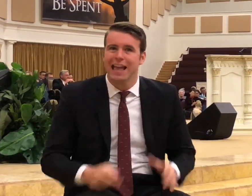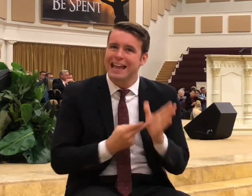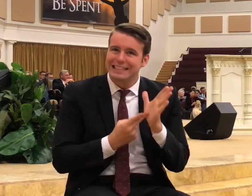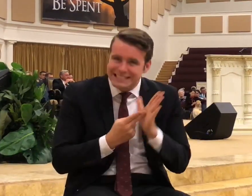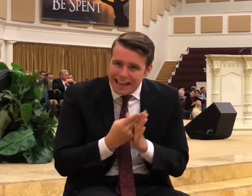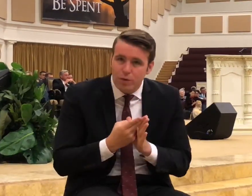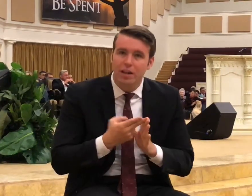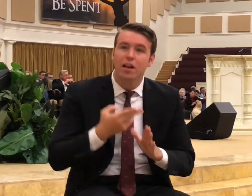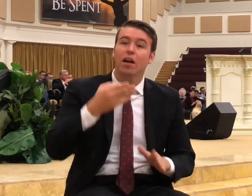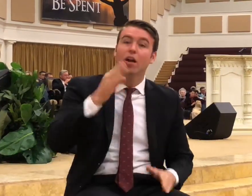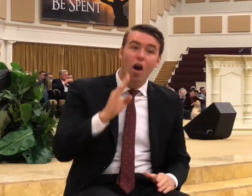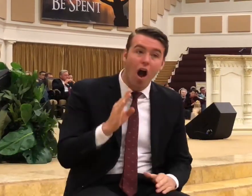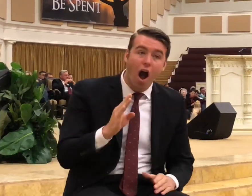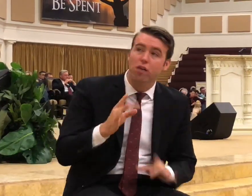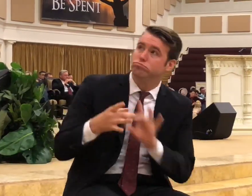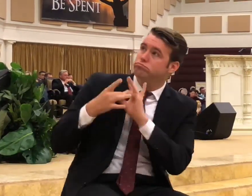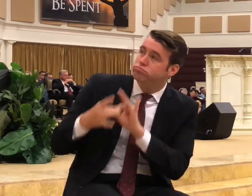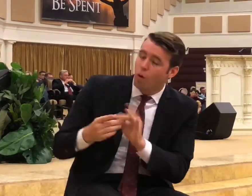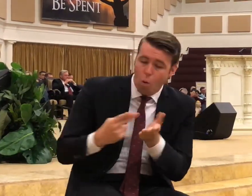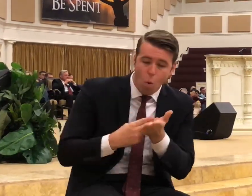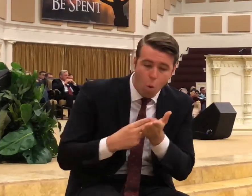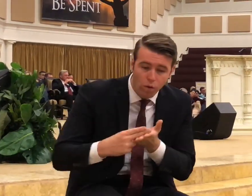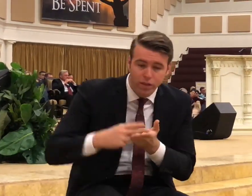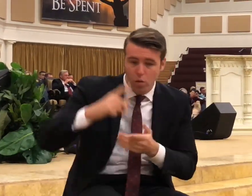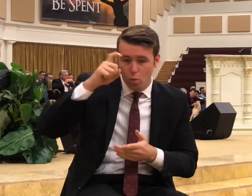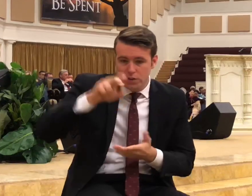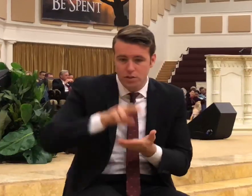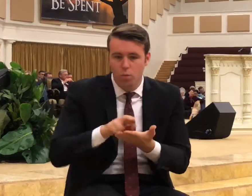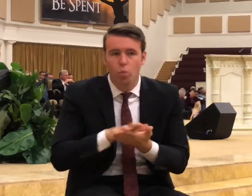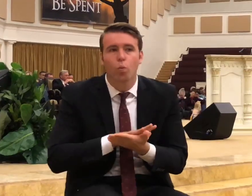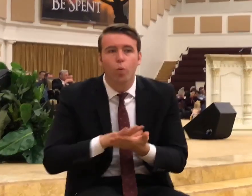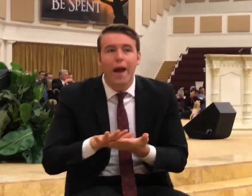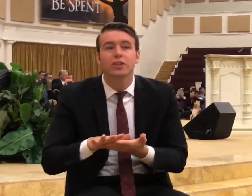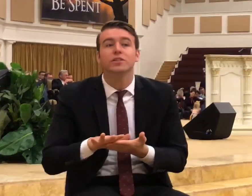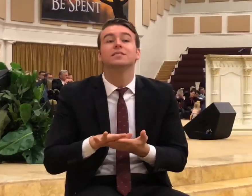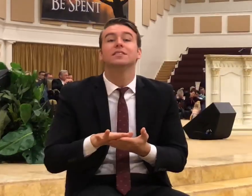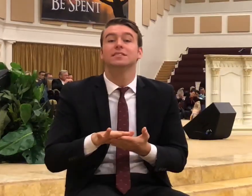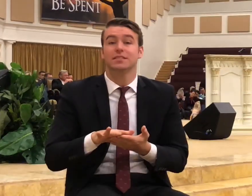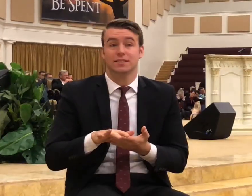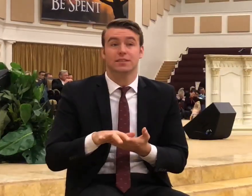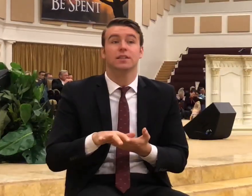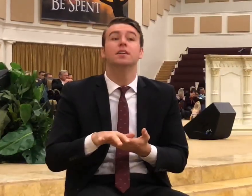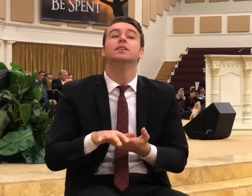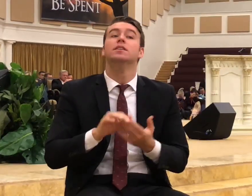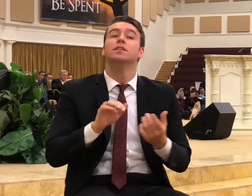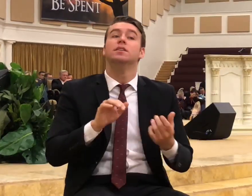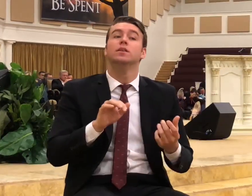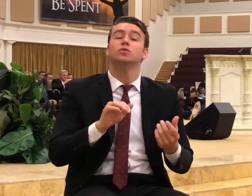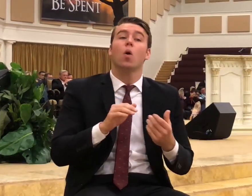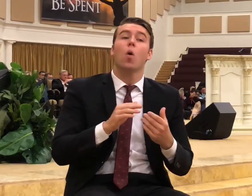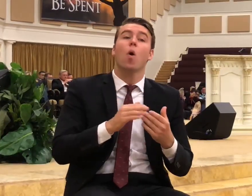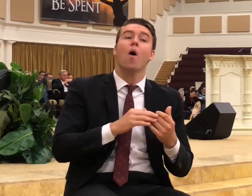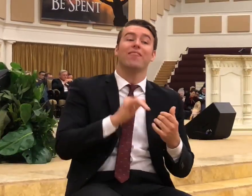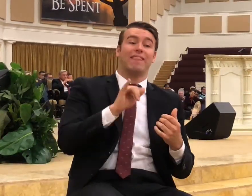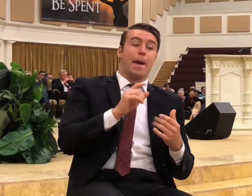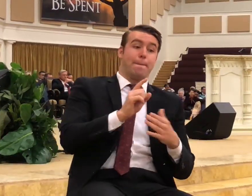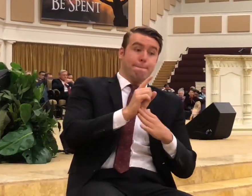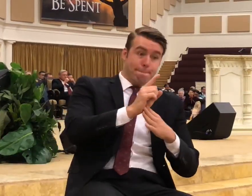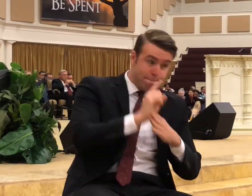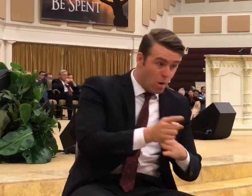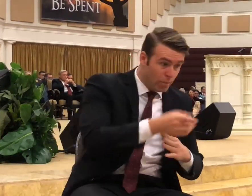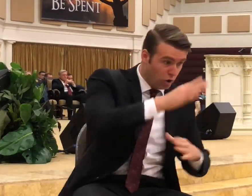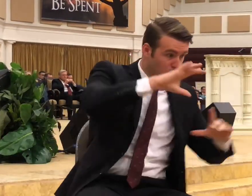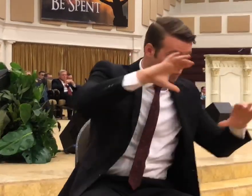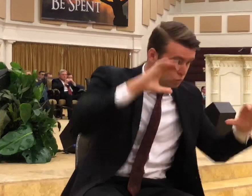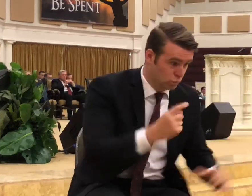Integrity, godliness, holiness, wisdom, and righteousness. With these choices, either the moment that it erupts or the